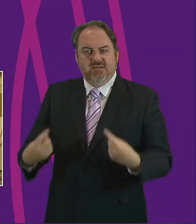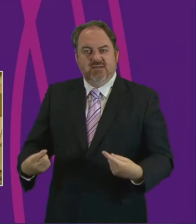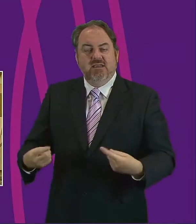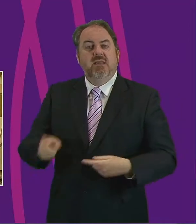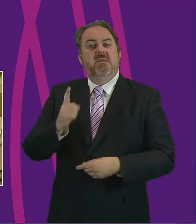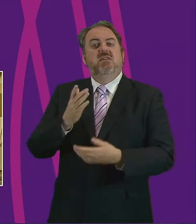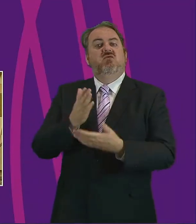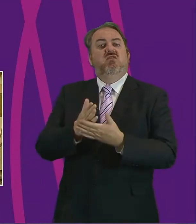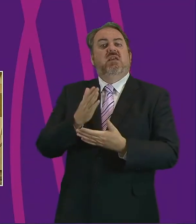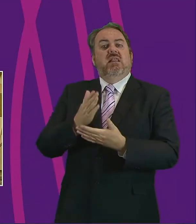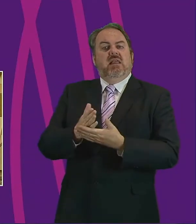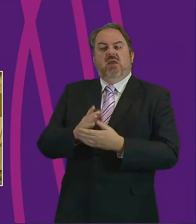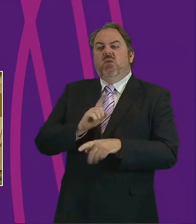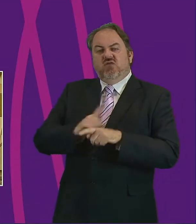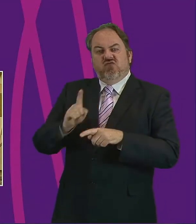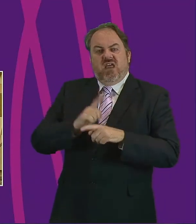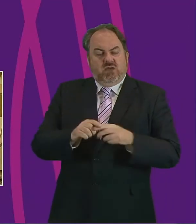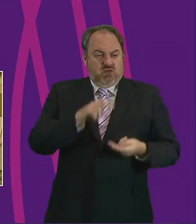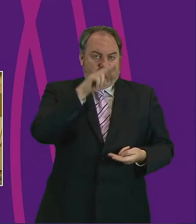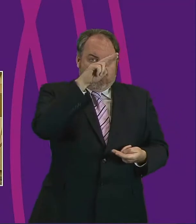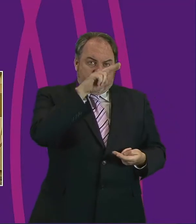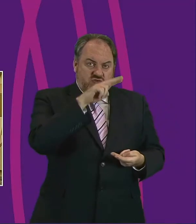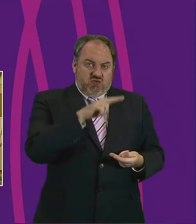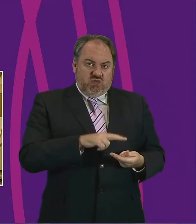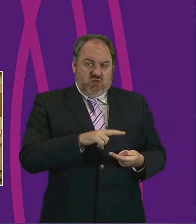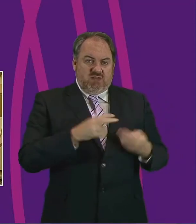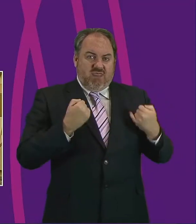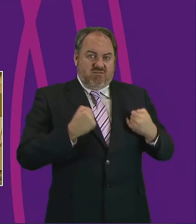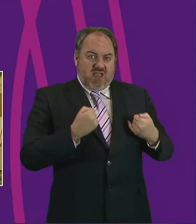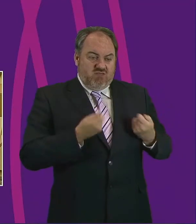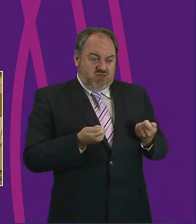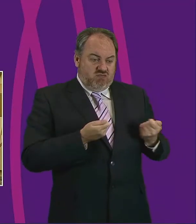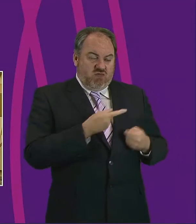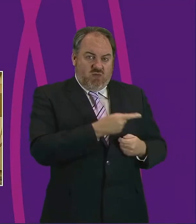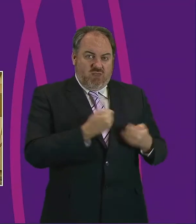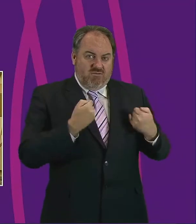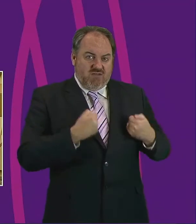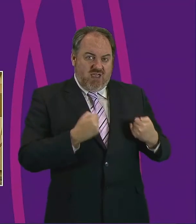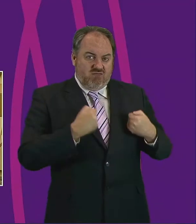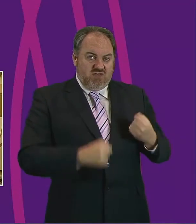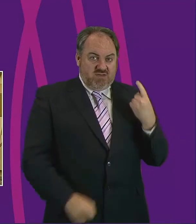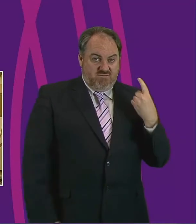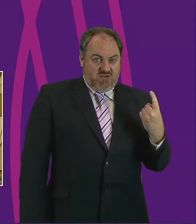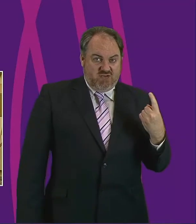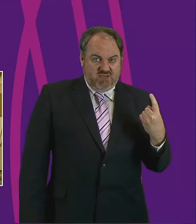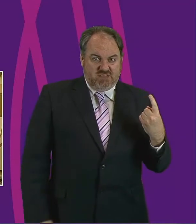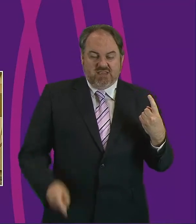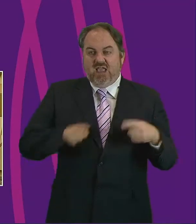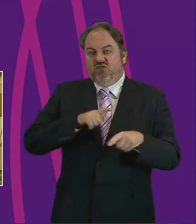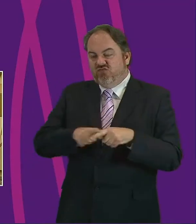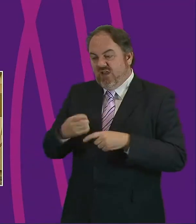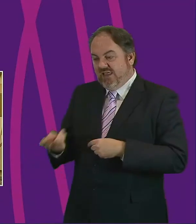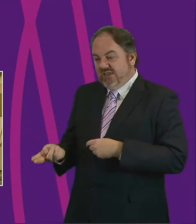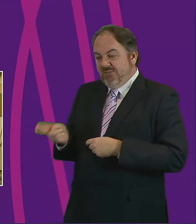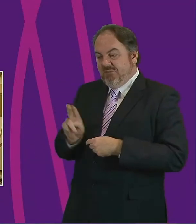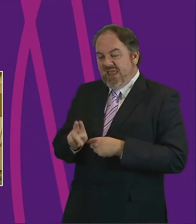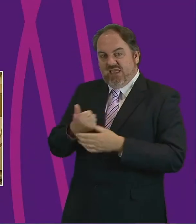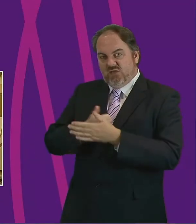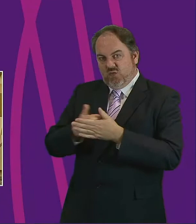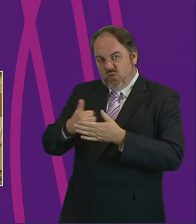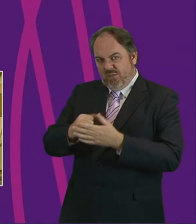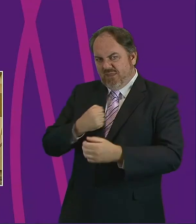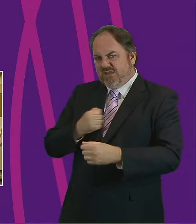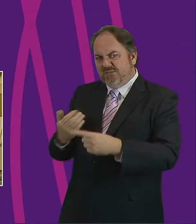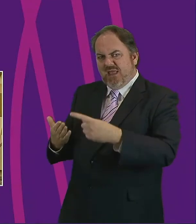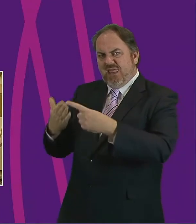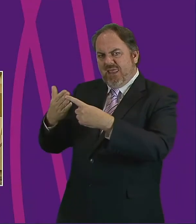to allow us to suppress the virus, keep the virus suppressed, and bring all aspects of life back to normal with as much alignment in that as